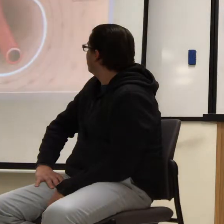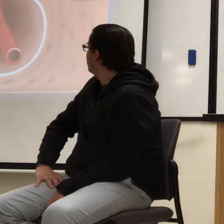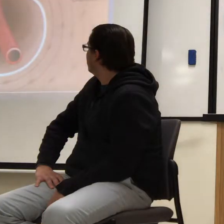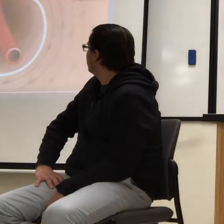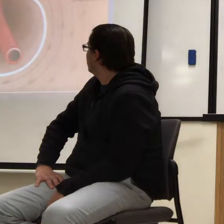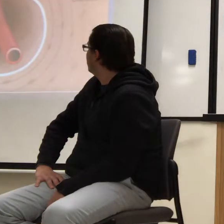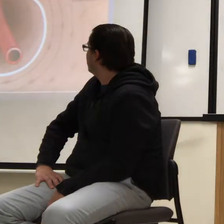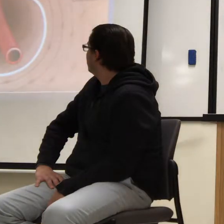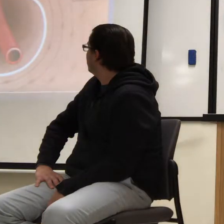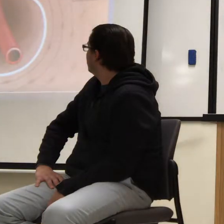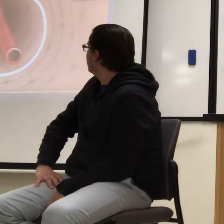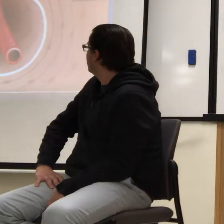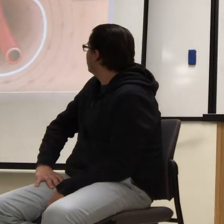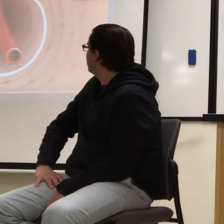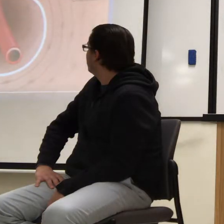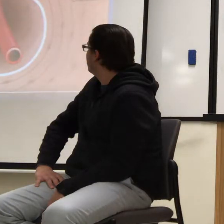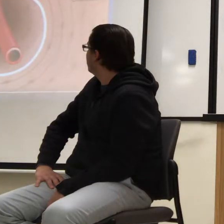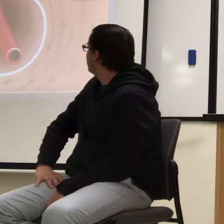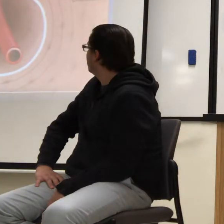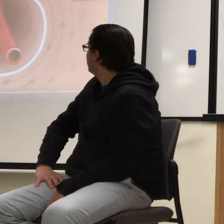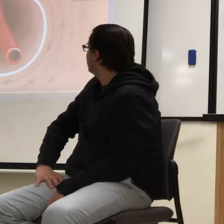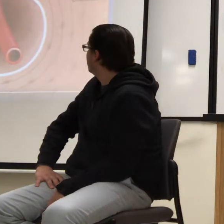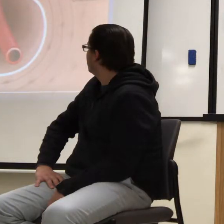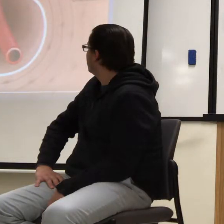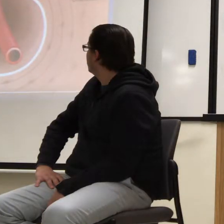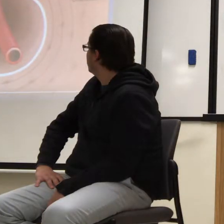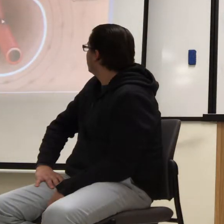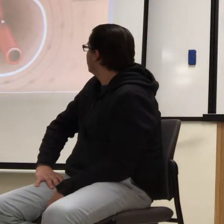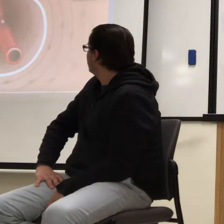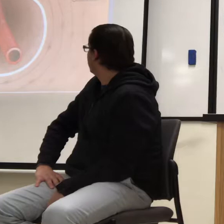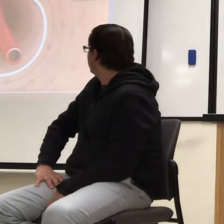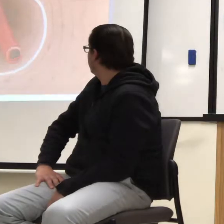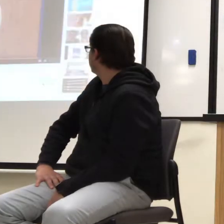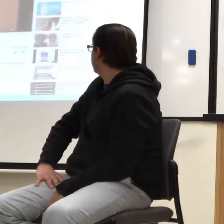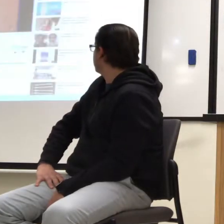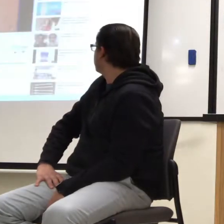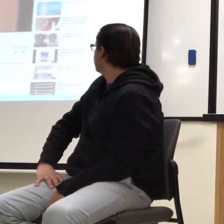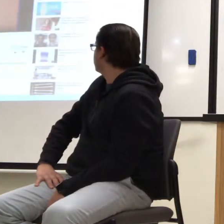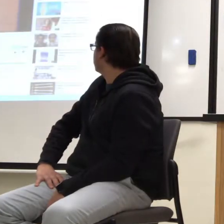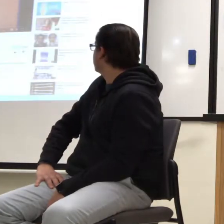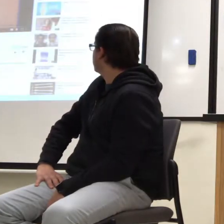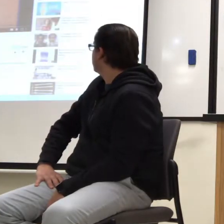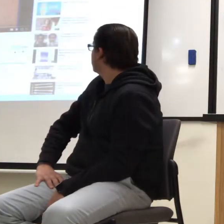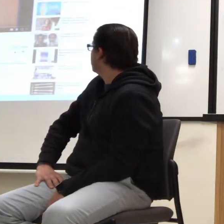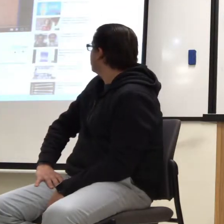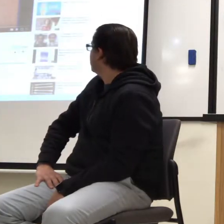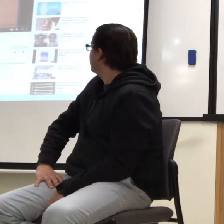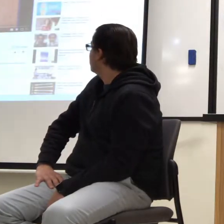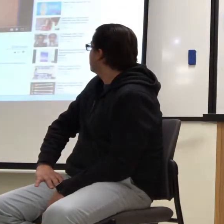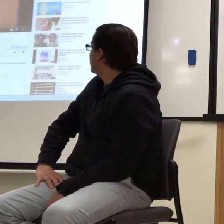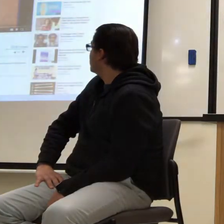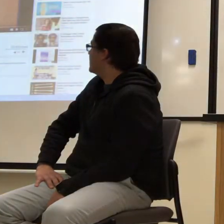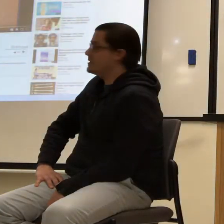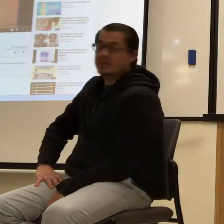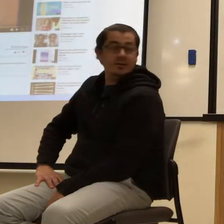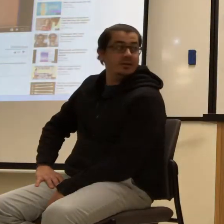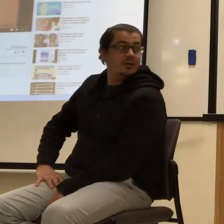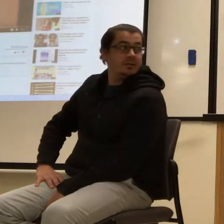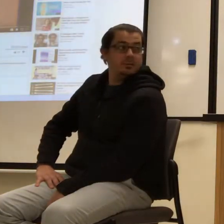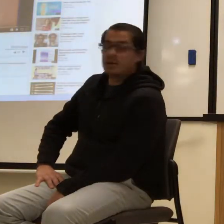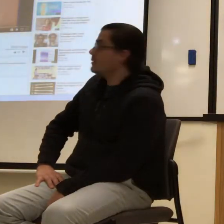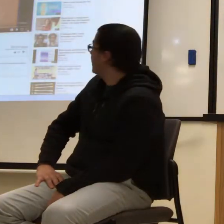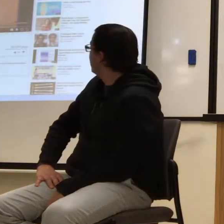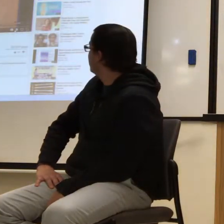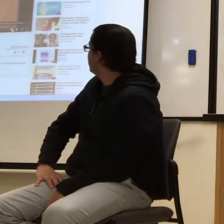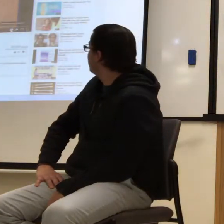Oh, escape. Thanks, guys. That didn't work either. The blood vessel lies in a groove between the Yeah, ridges. CC right